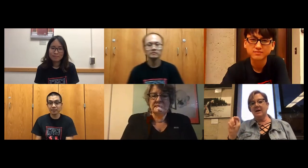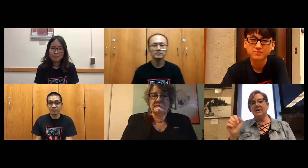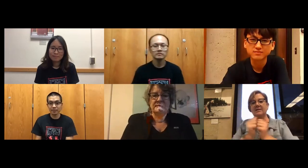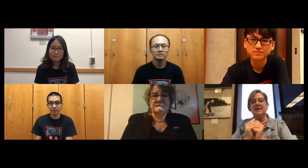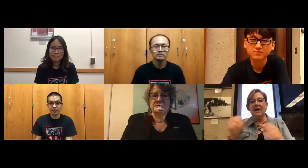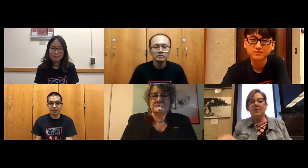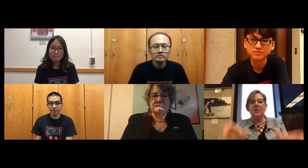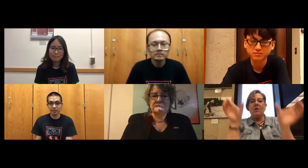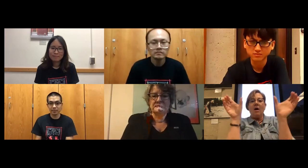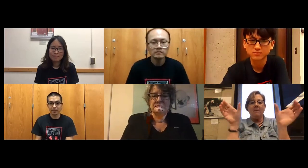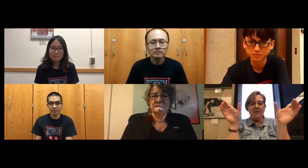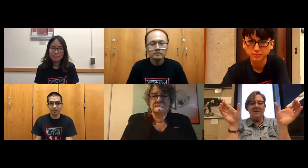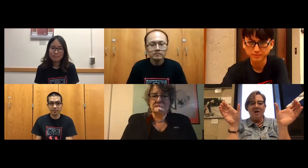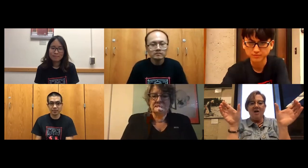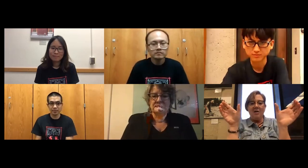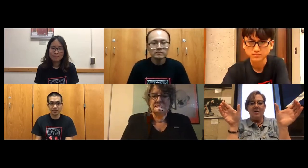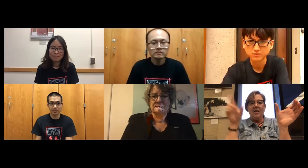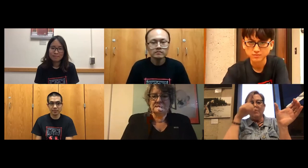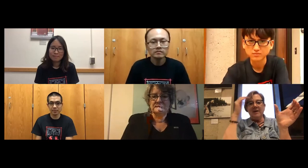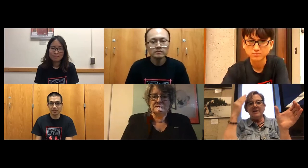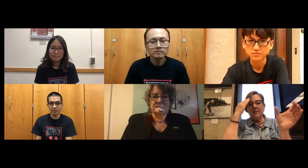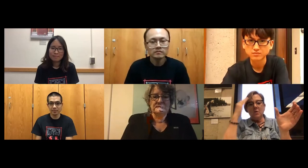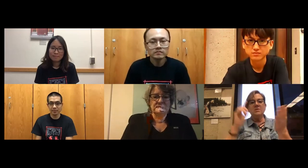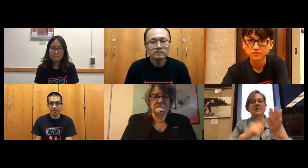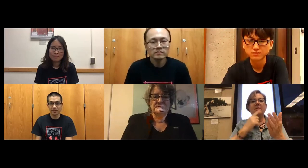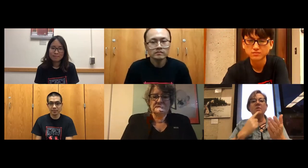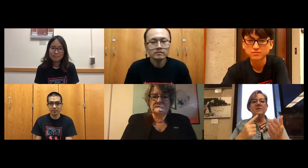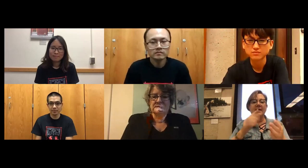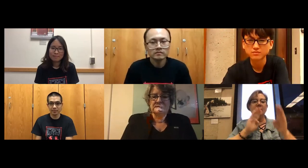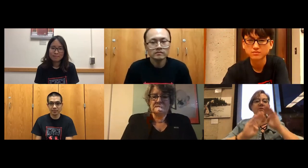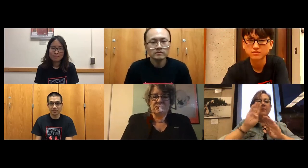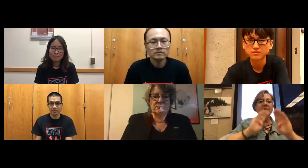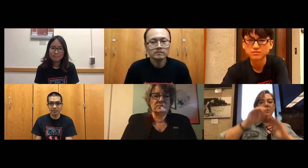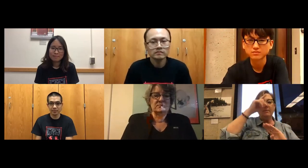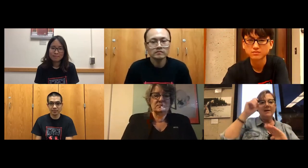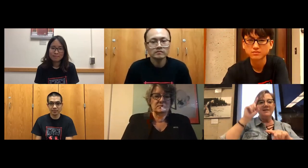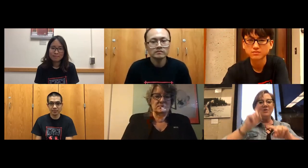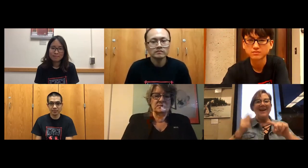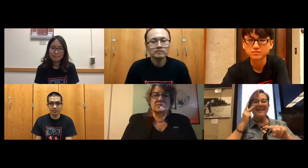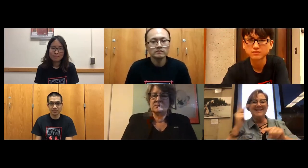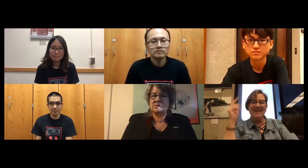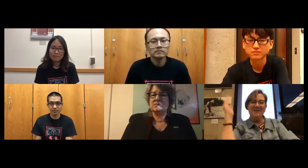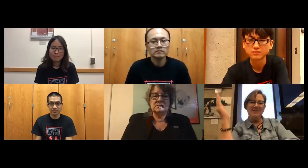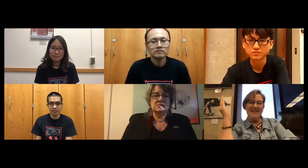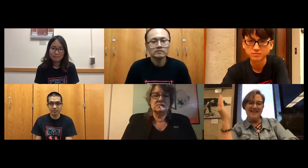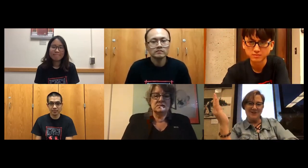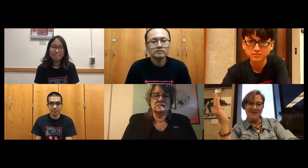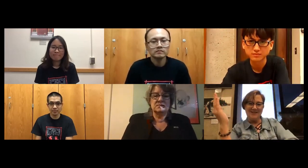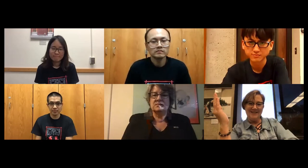Talk together up and on, because I know some of you have said you're frustrated because you can't see the presenters.